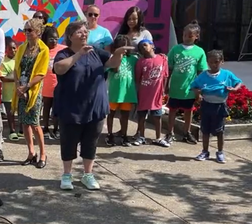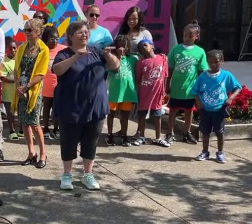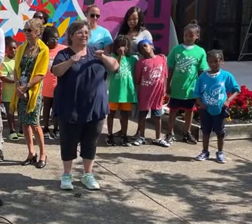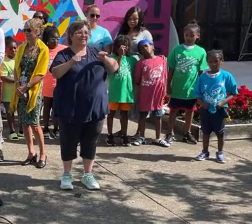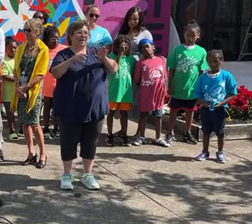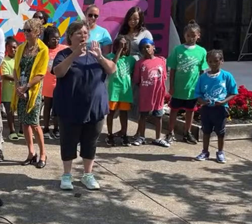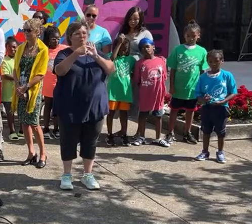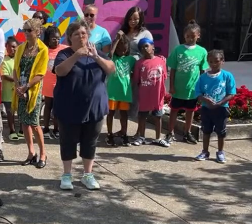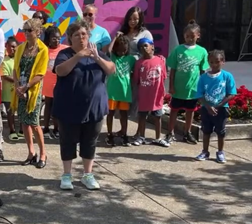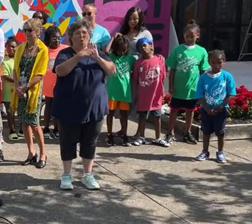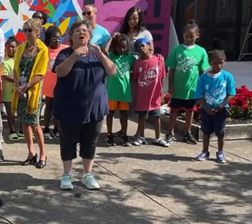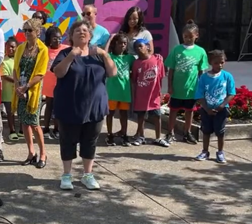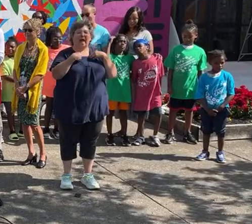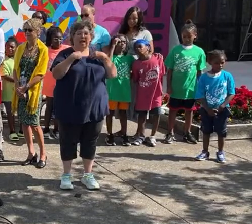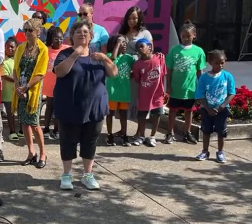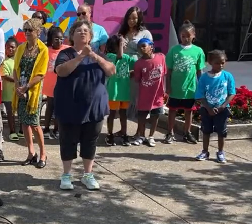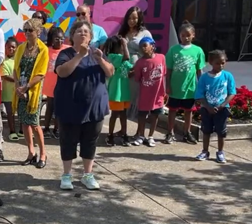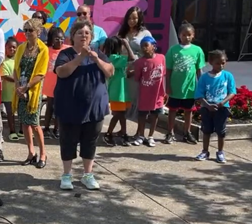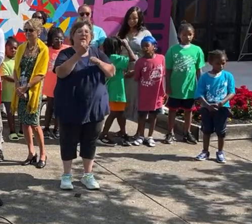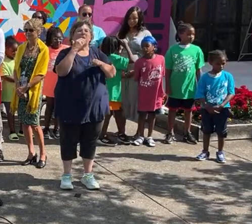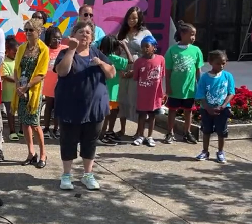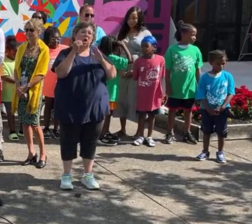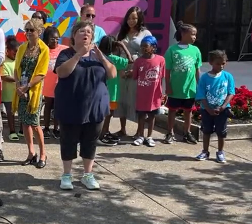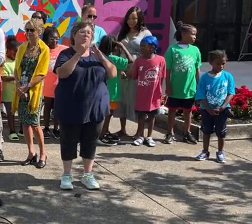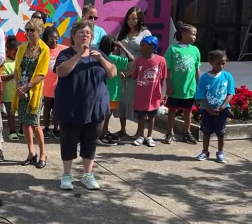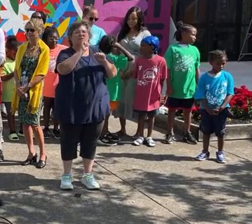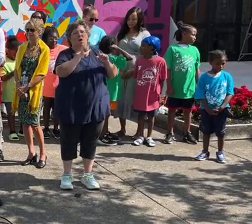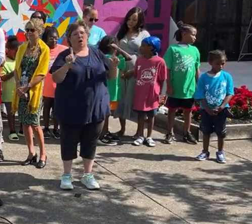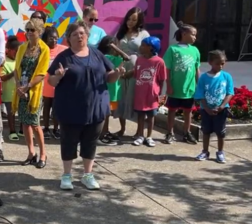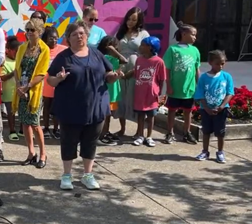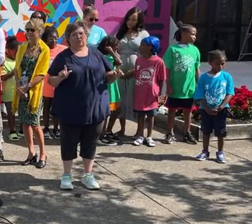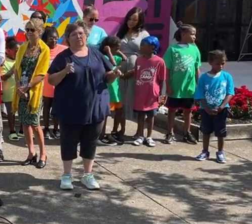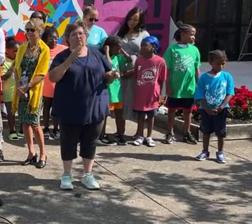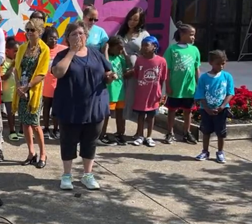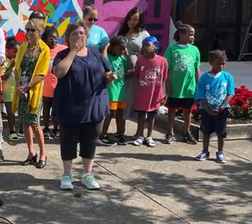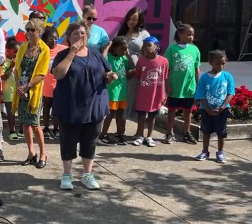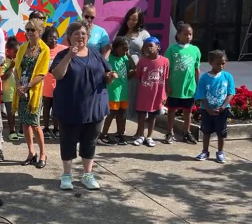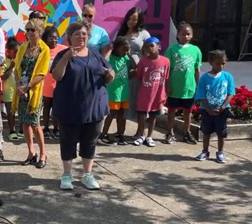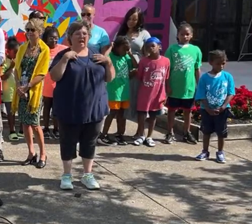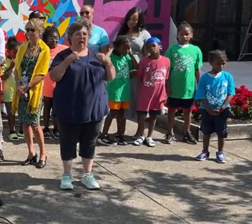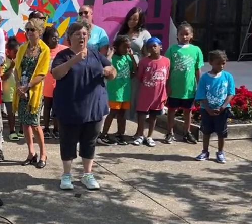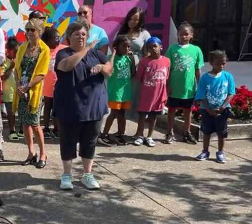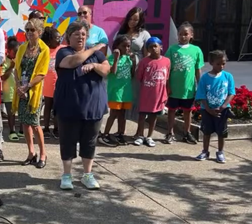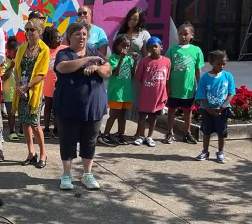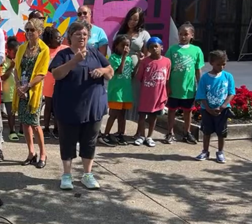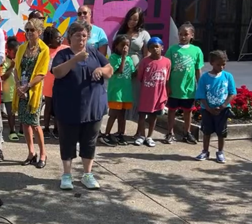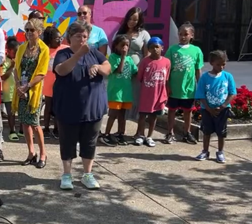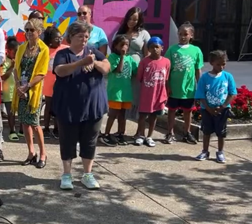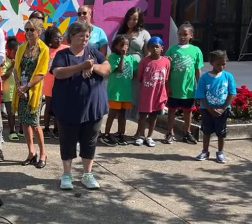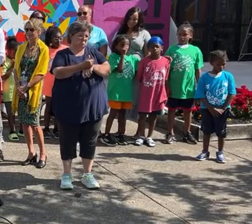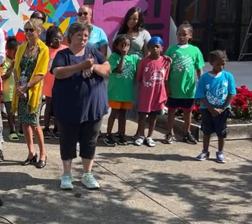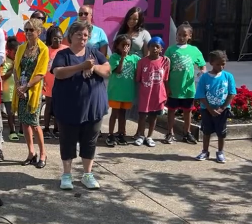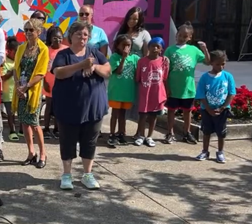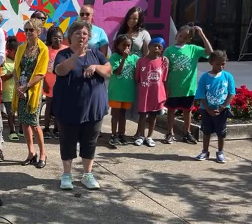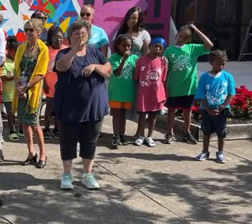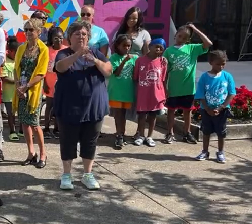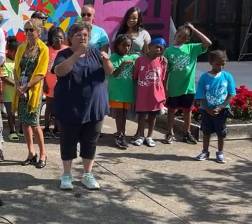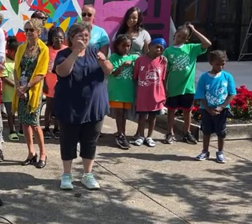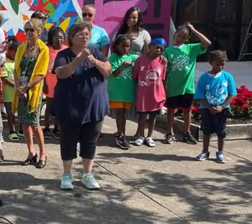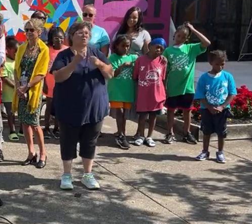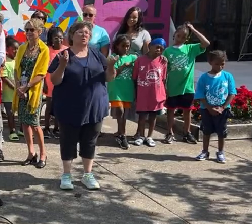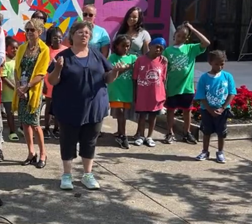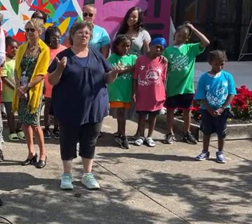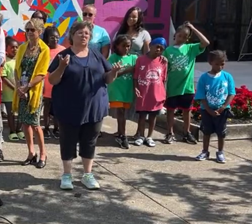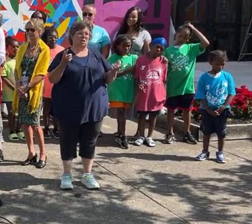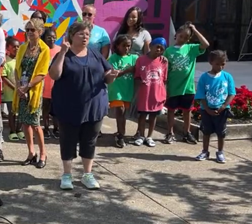of the role that they play to create a better community for all. This health clinic has been here for nearly 50 years, and it's